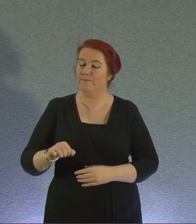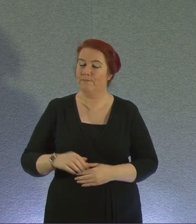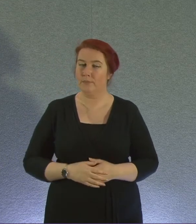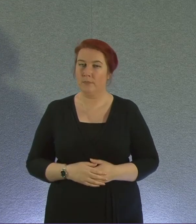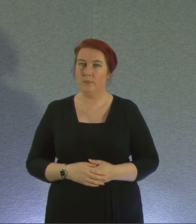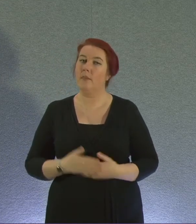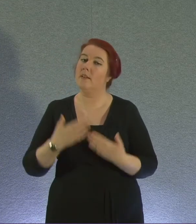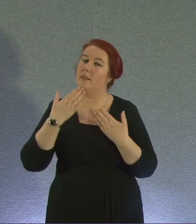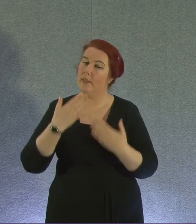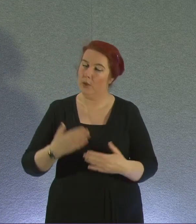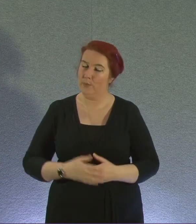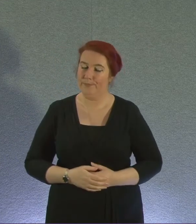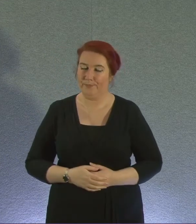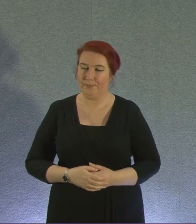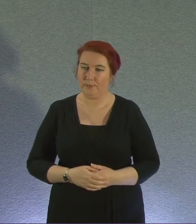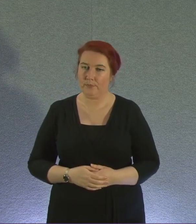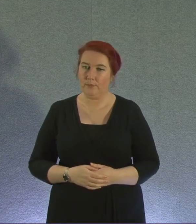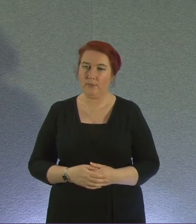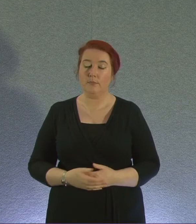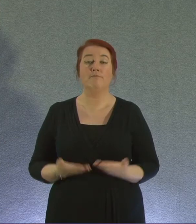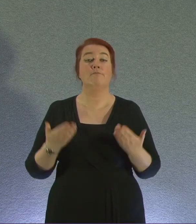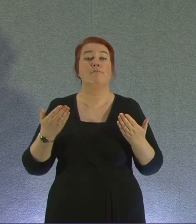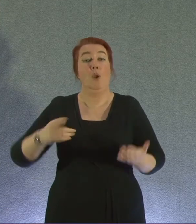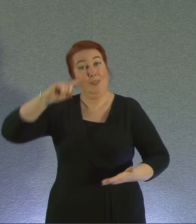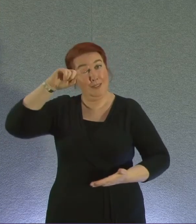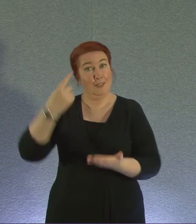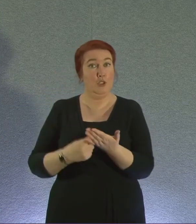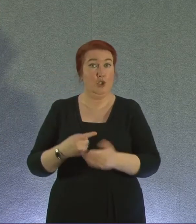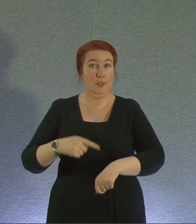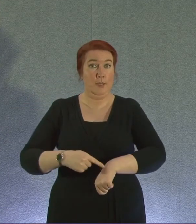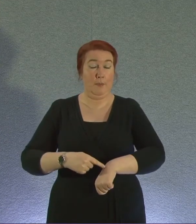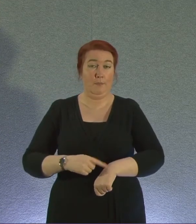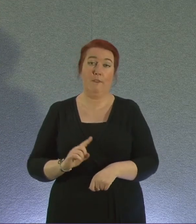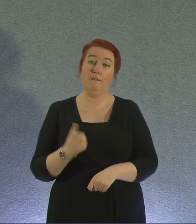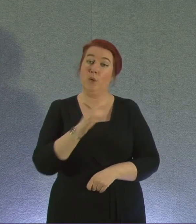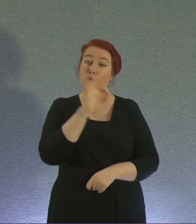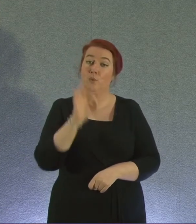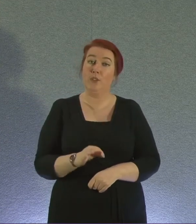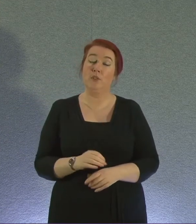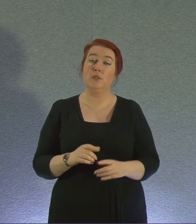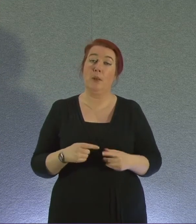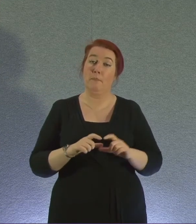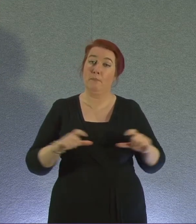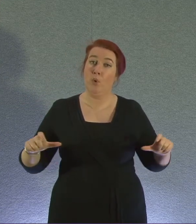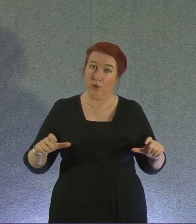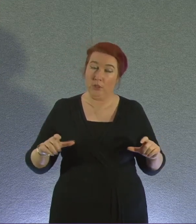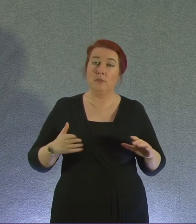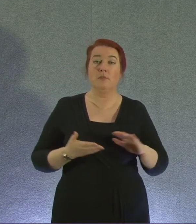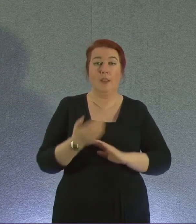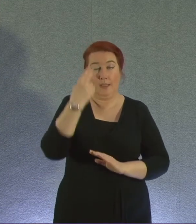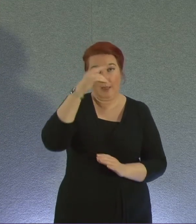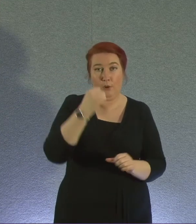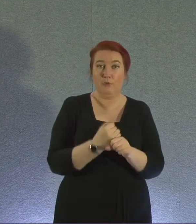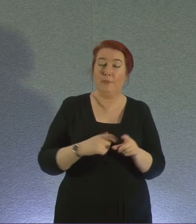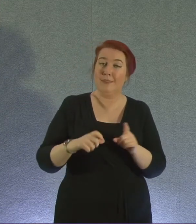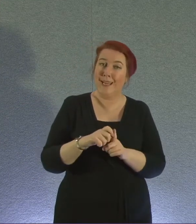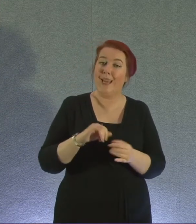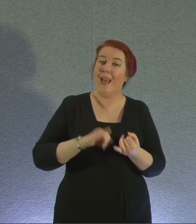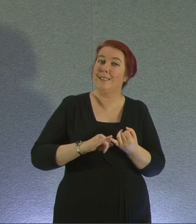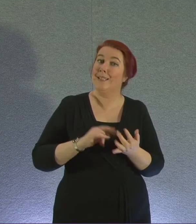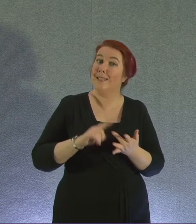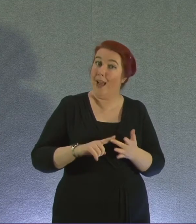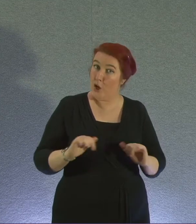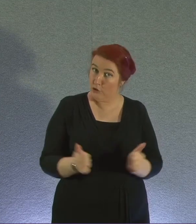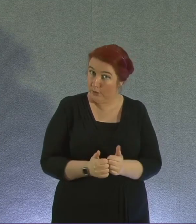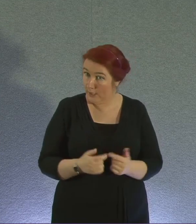you very much. So we come to decision time. The first question is that motion 21368 in the name of Graham Day on approval of an SSI be agreed.